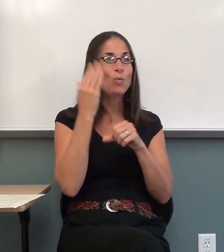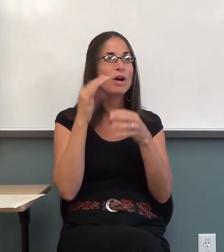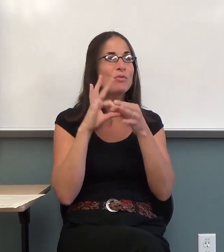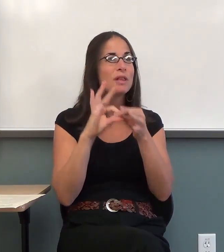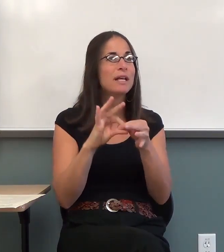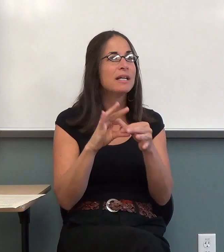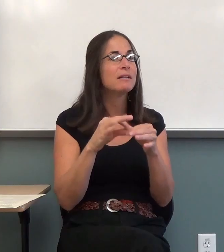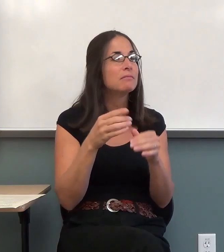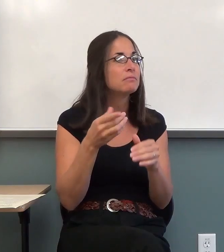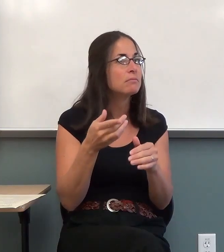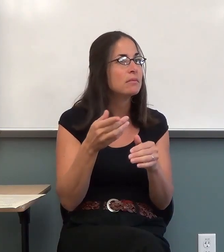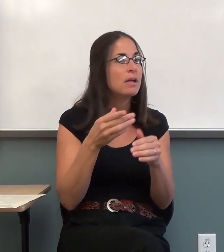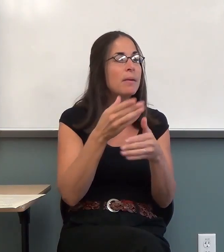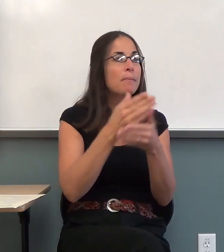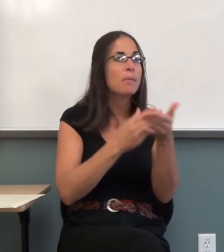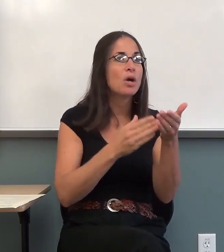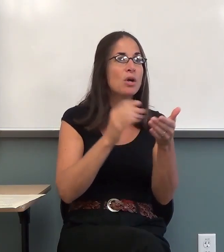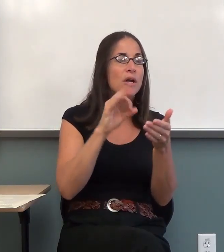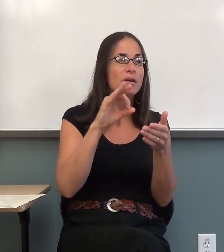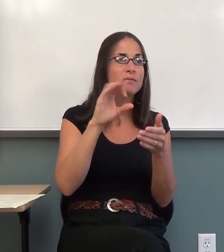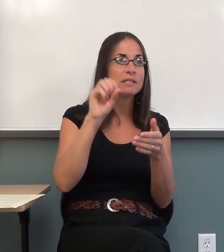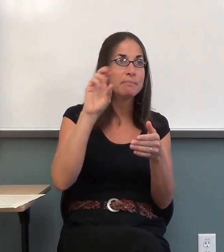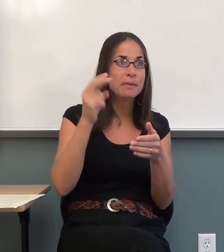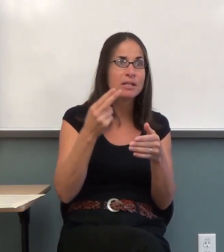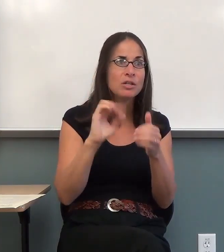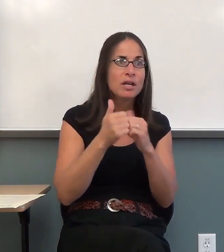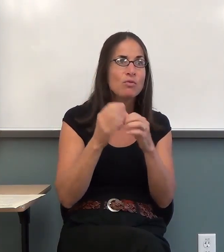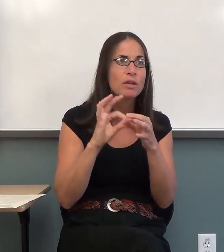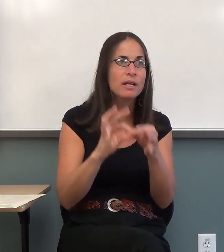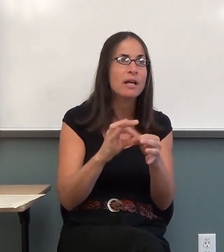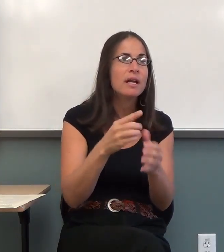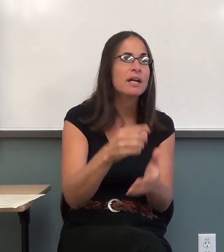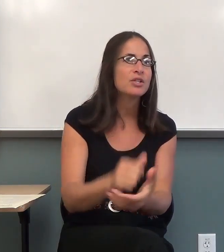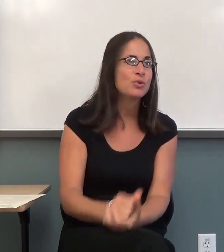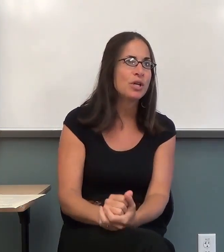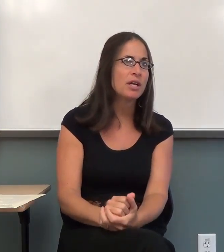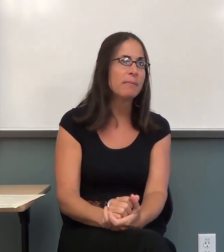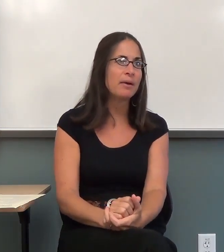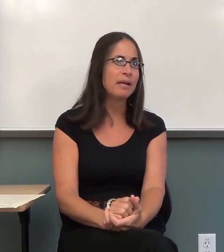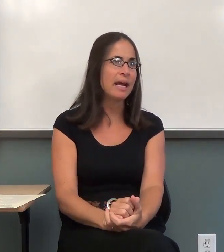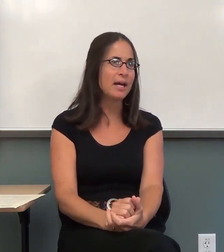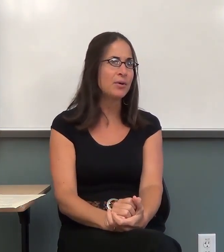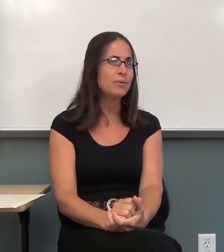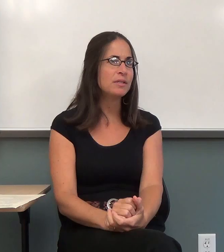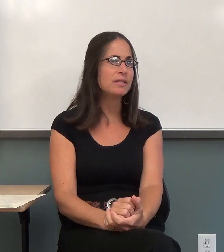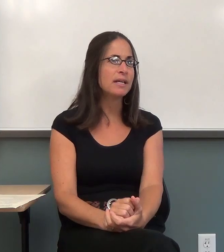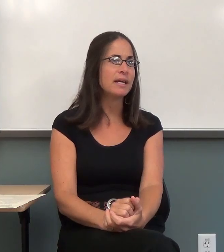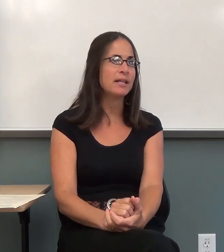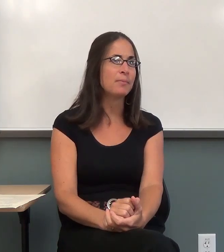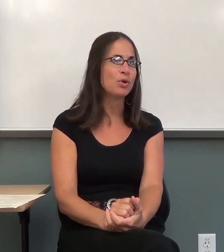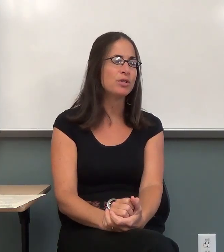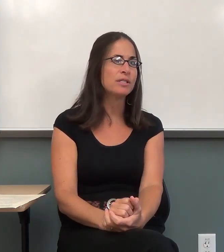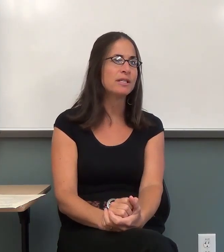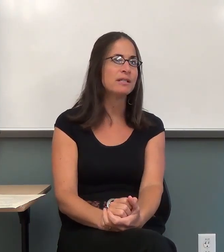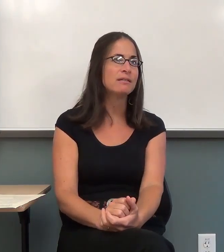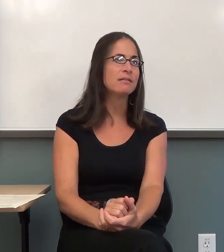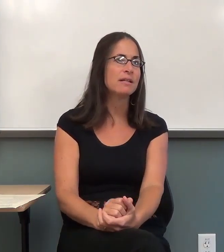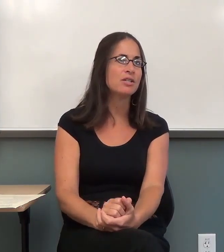How does the part of speech of a word, Sandra? Because you were talking about nouns and the person in